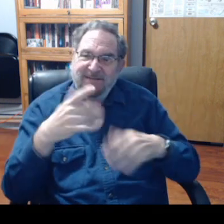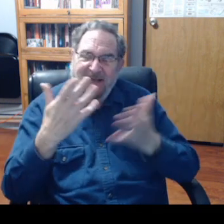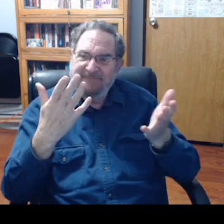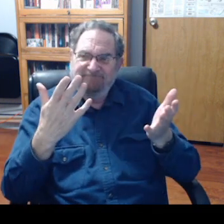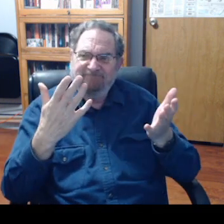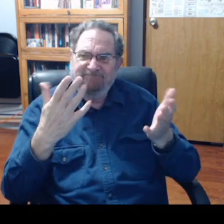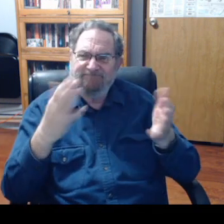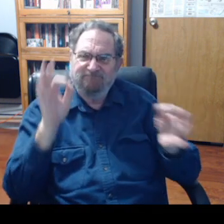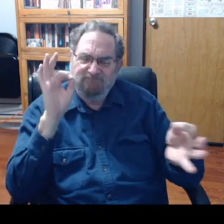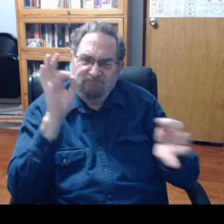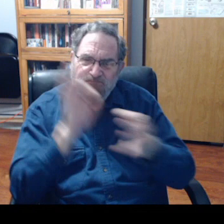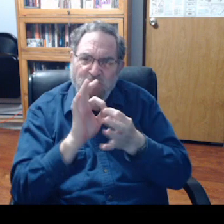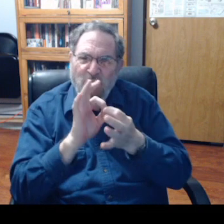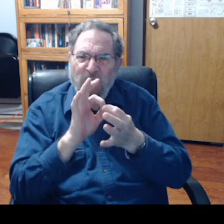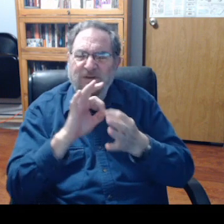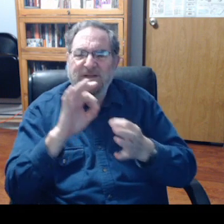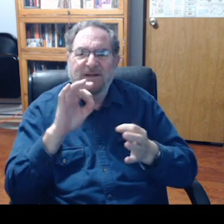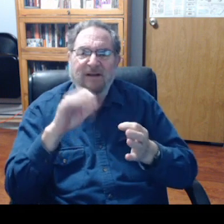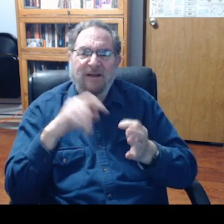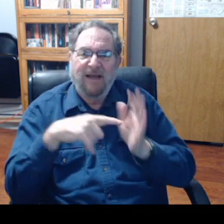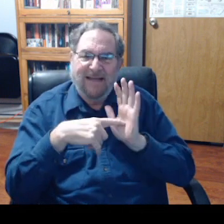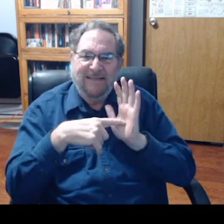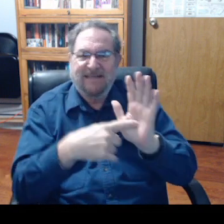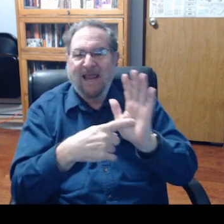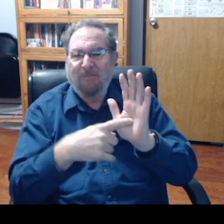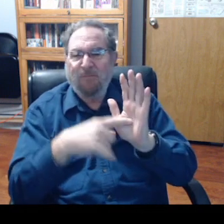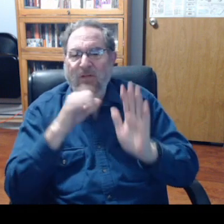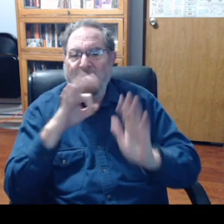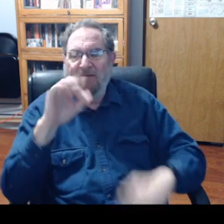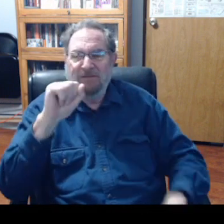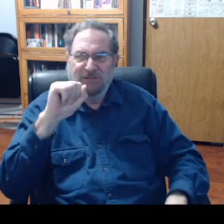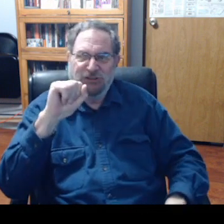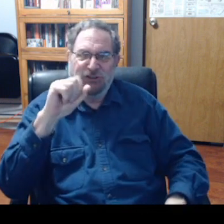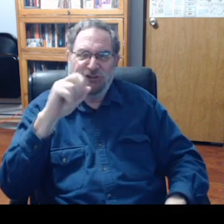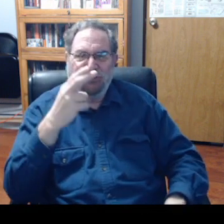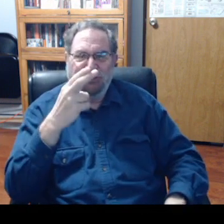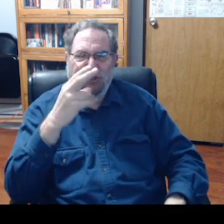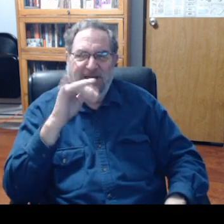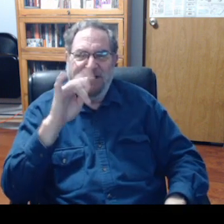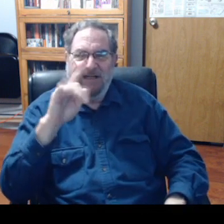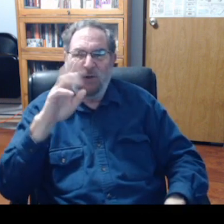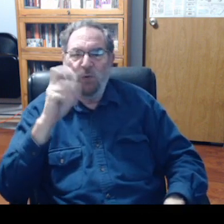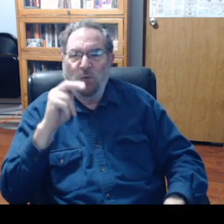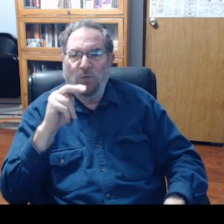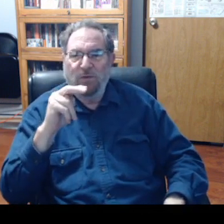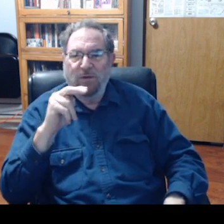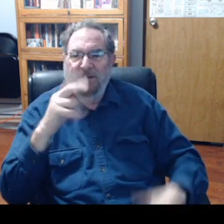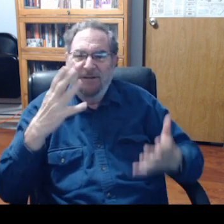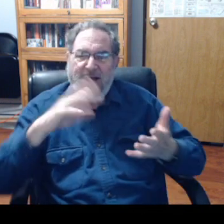This is a perfect example of